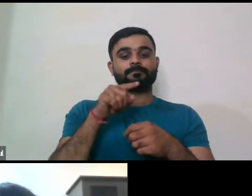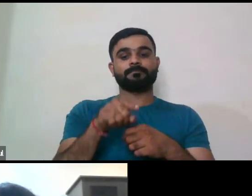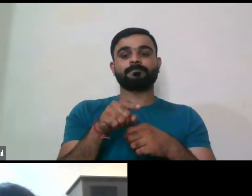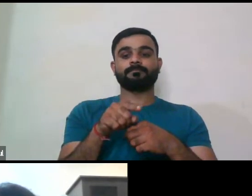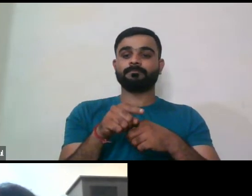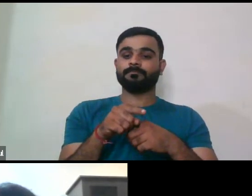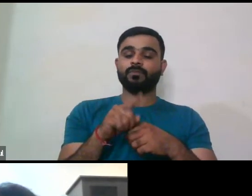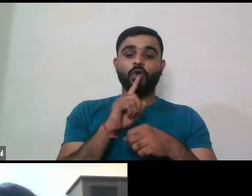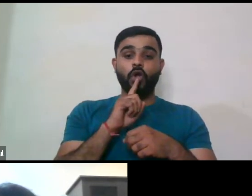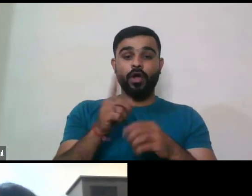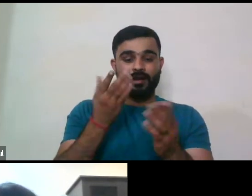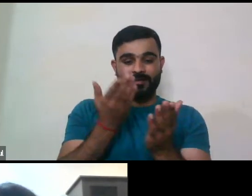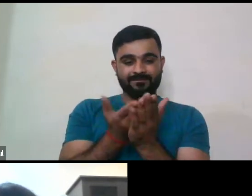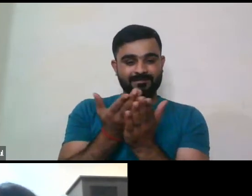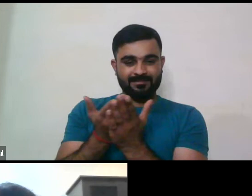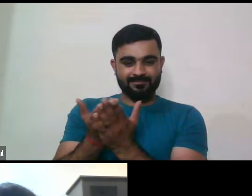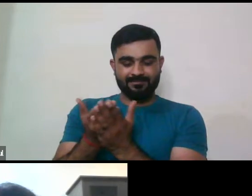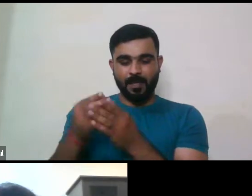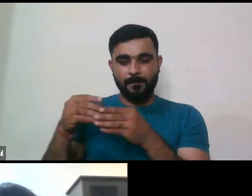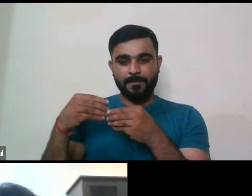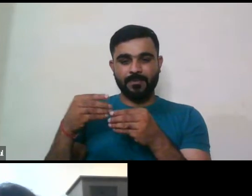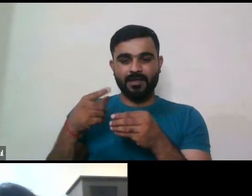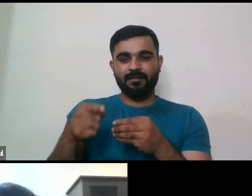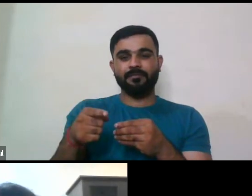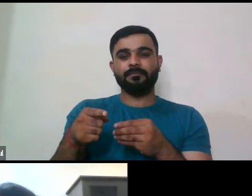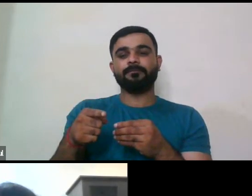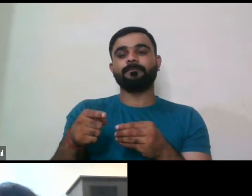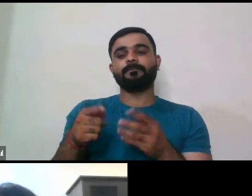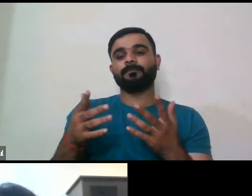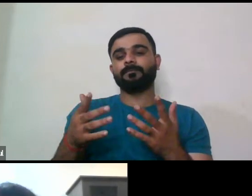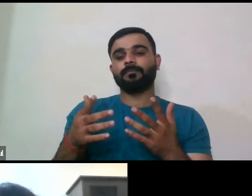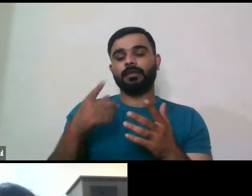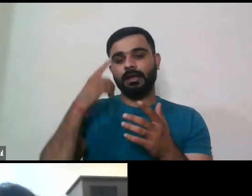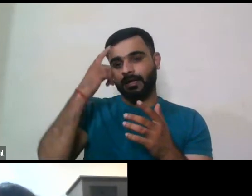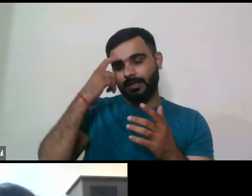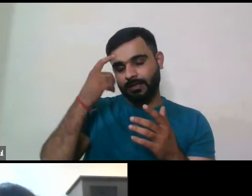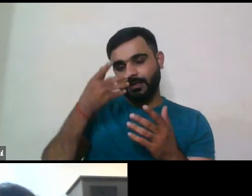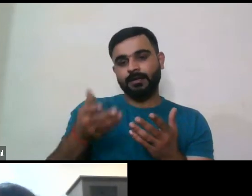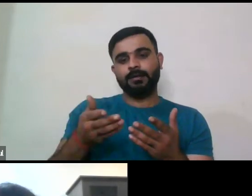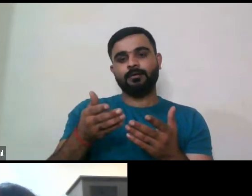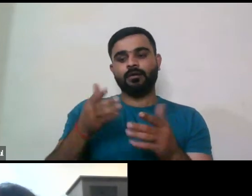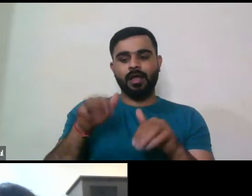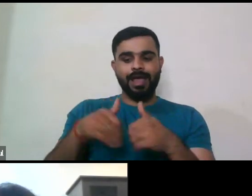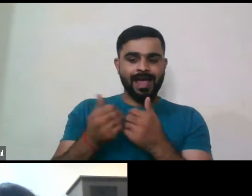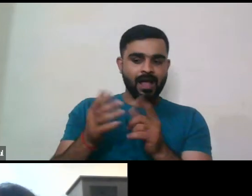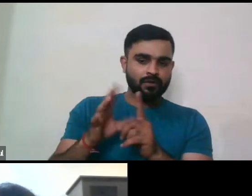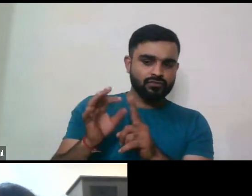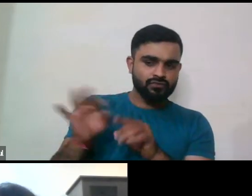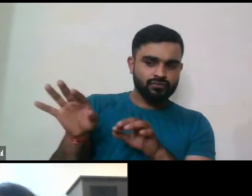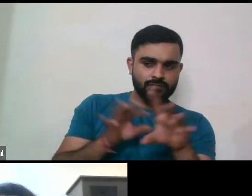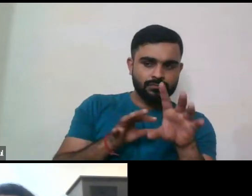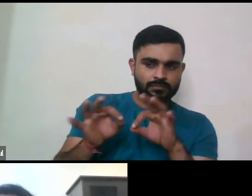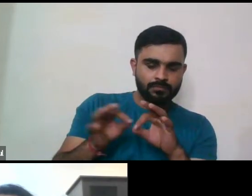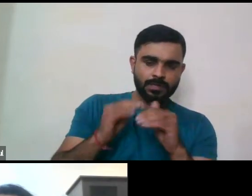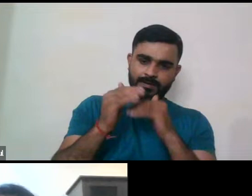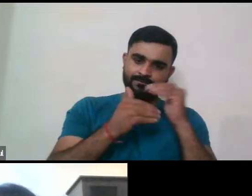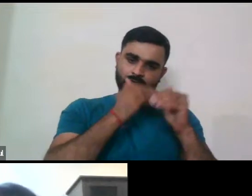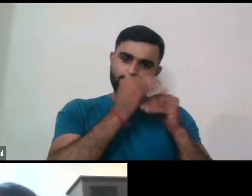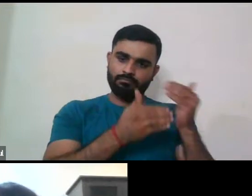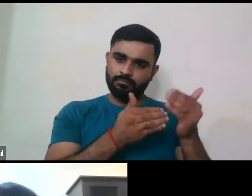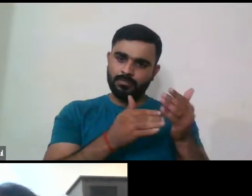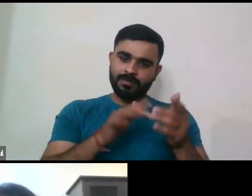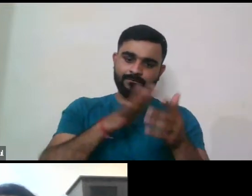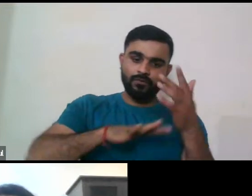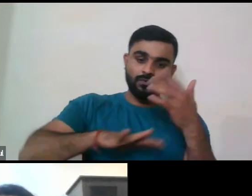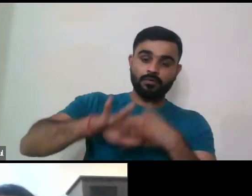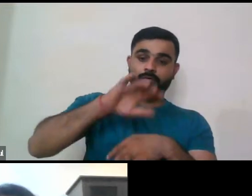these orders and think about how is bail jurisprudence developing, what are the grounds on